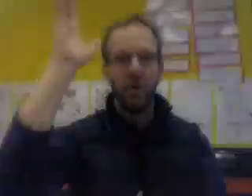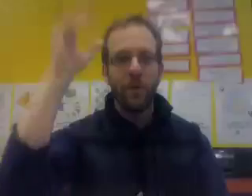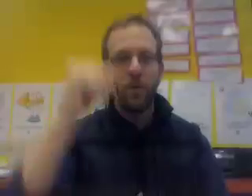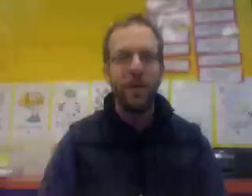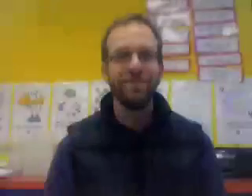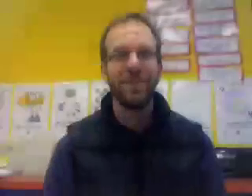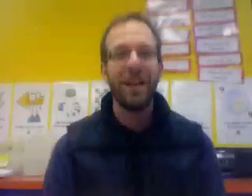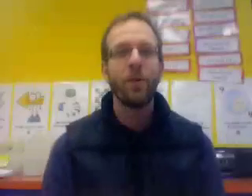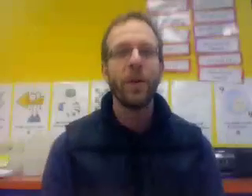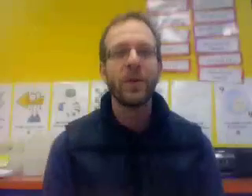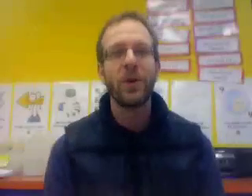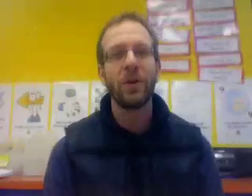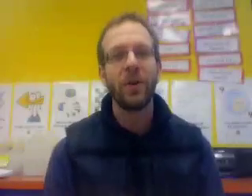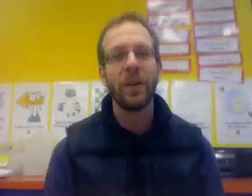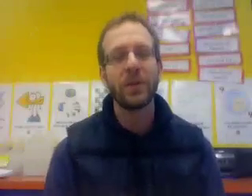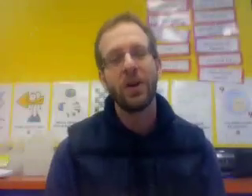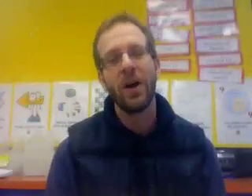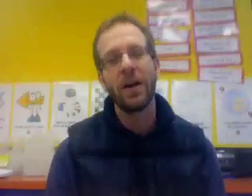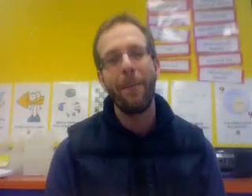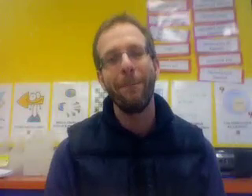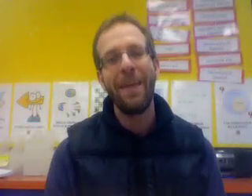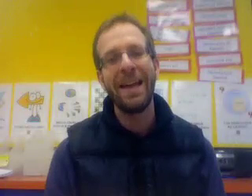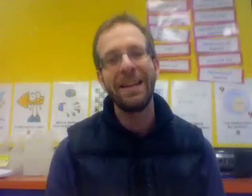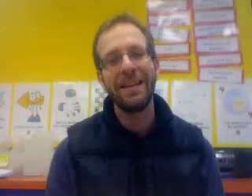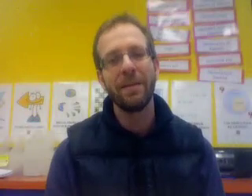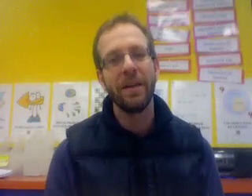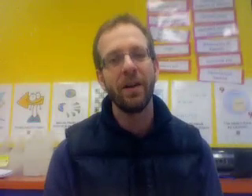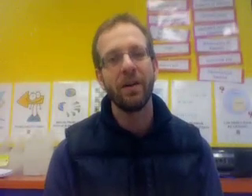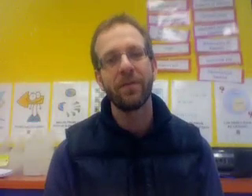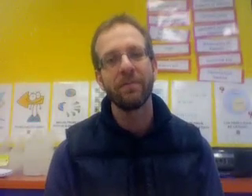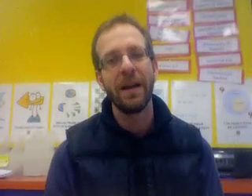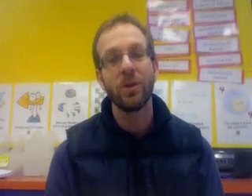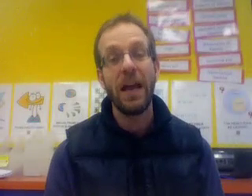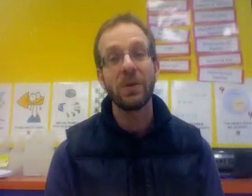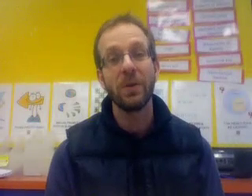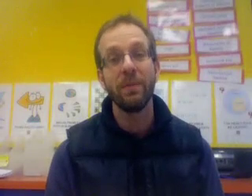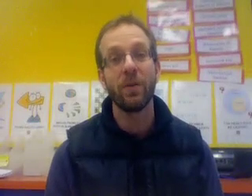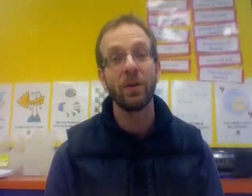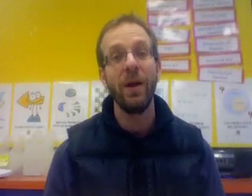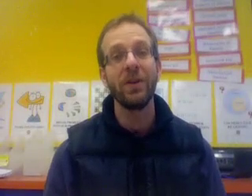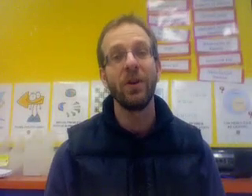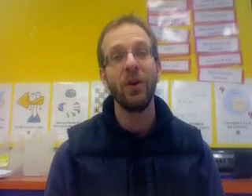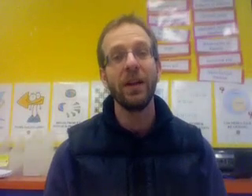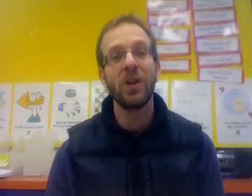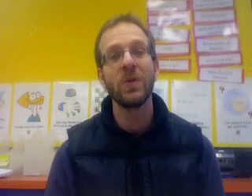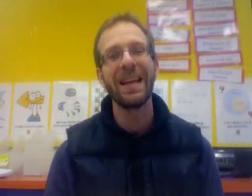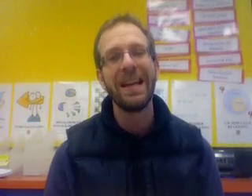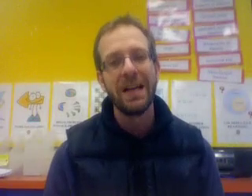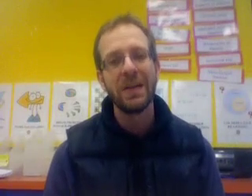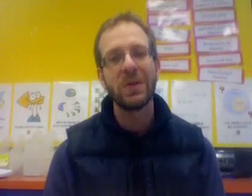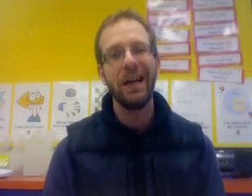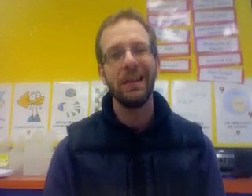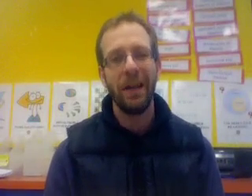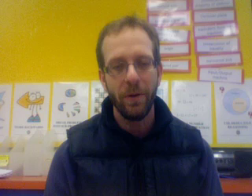Hello everyone. Today we're going to start learning the song Man in the Mirror from Michael Jackson, but we're going to learn it using sign